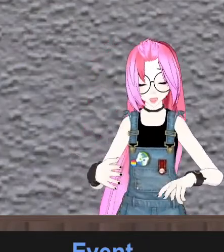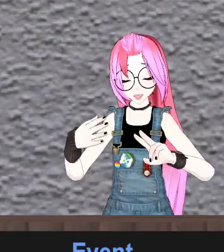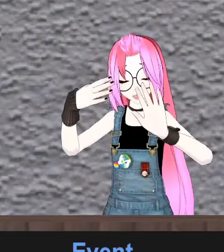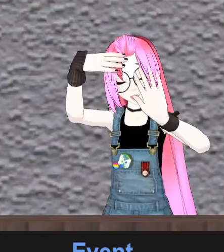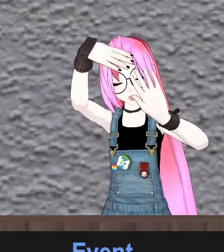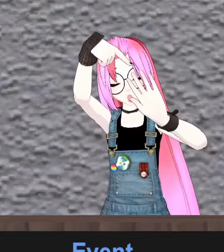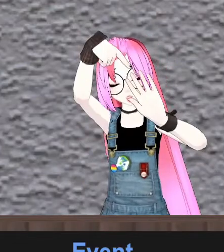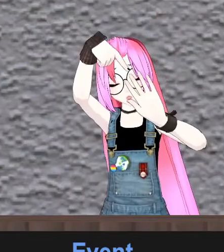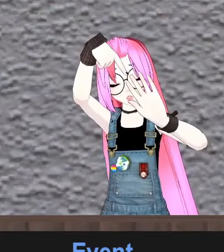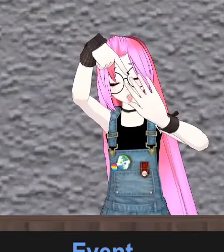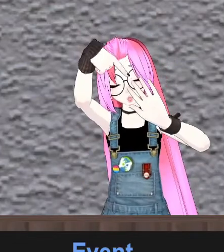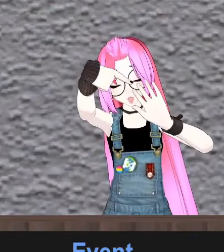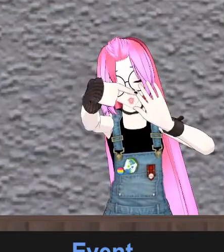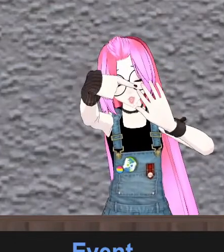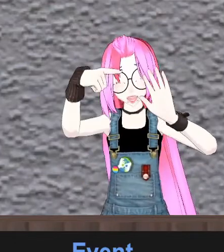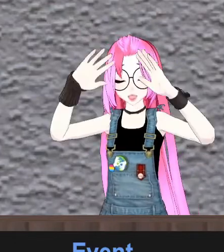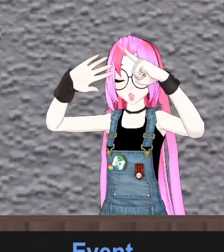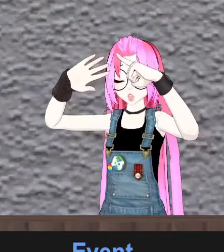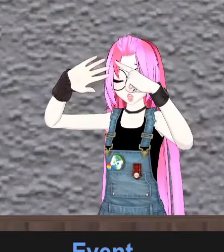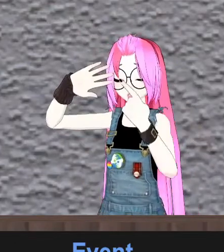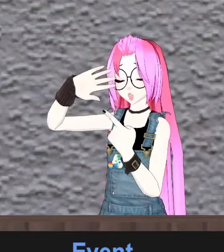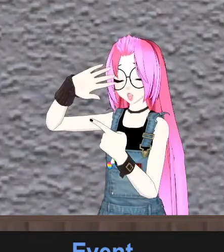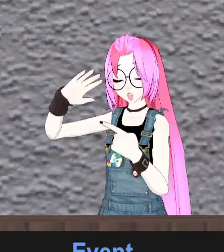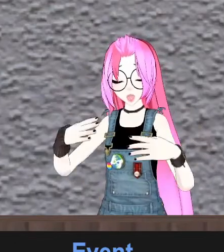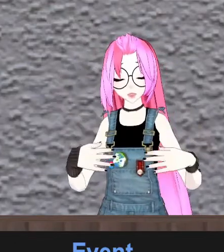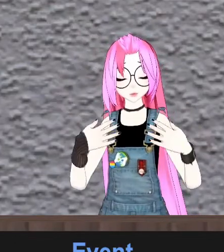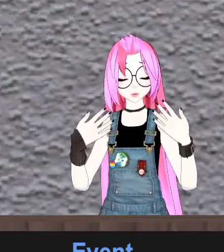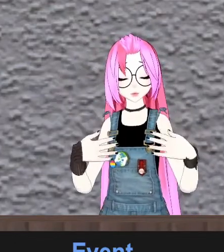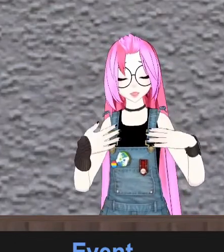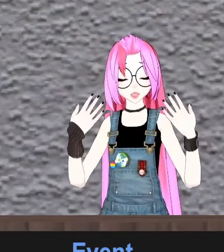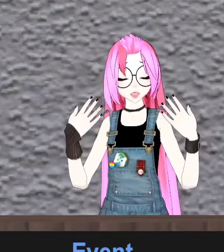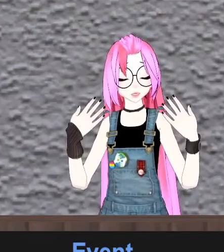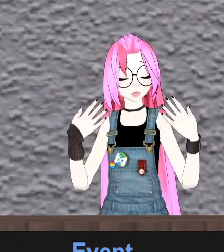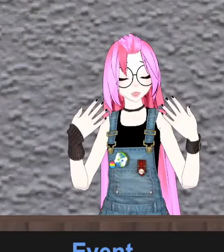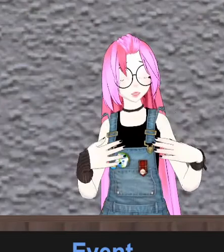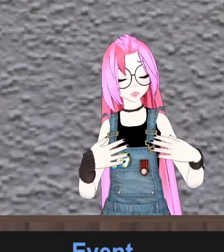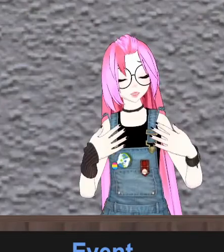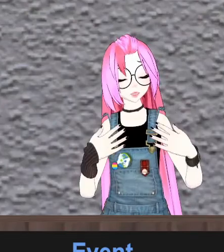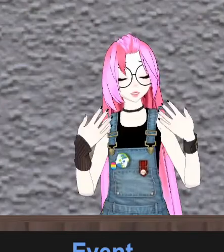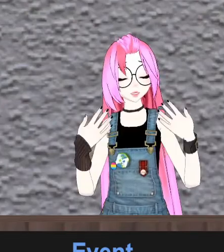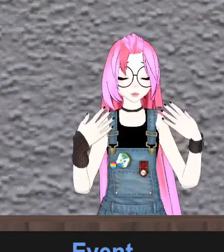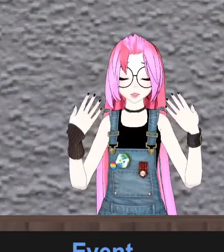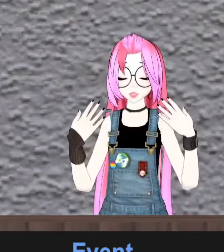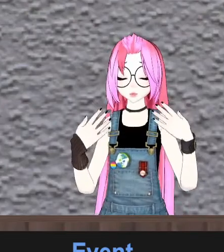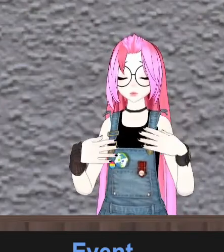Event. This is, again, your middle fingers are going to be bent down. Event. Event. Like